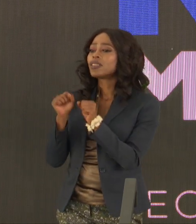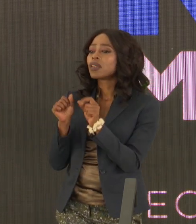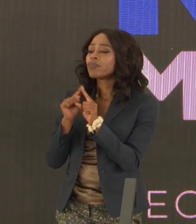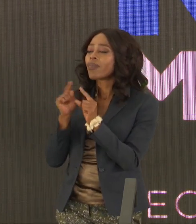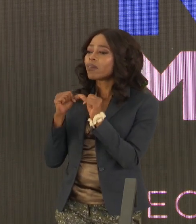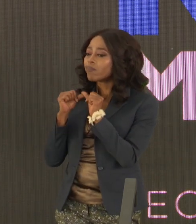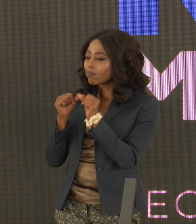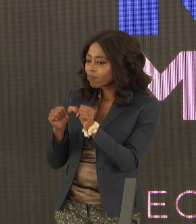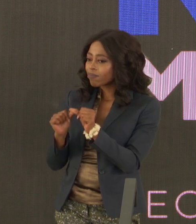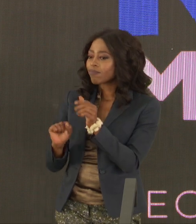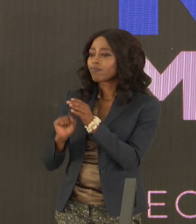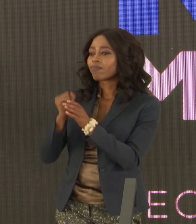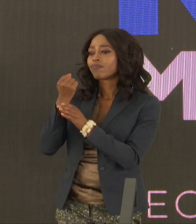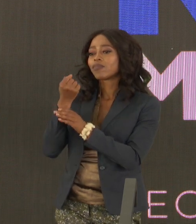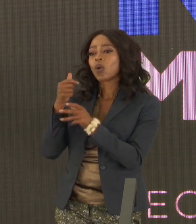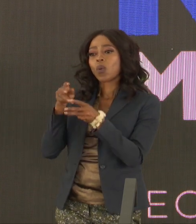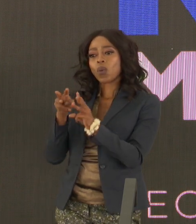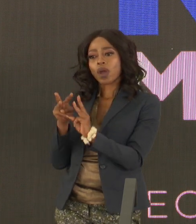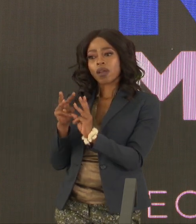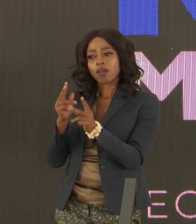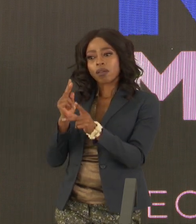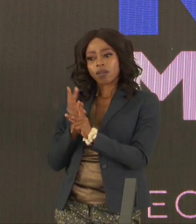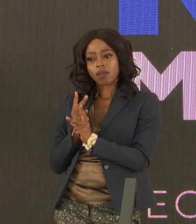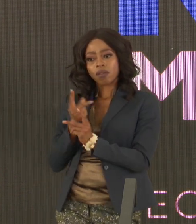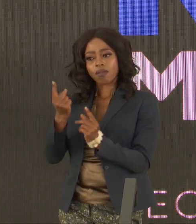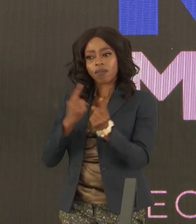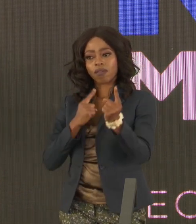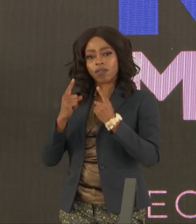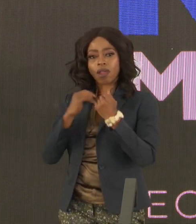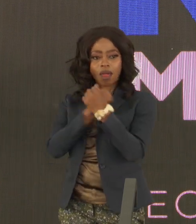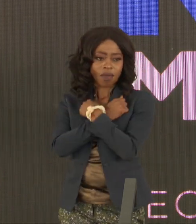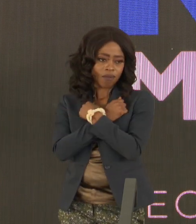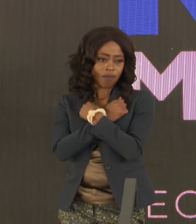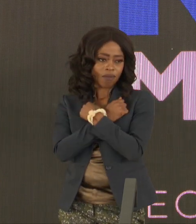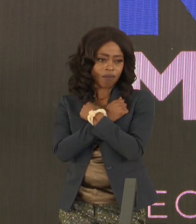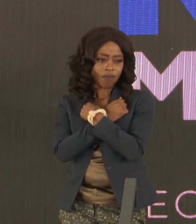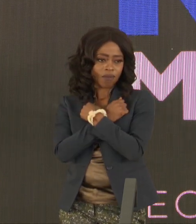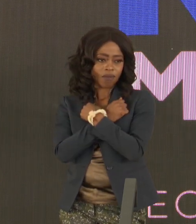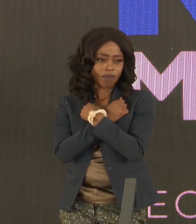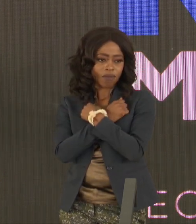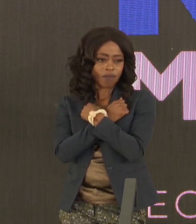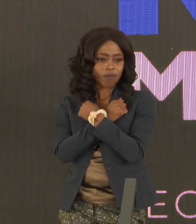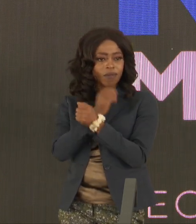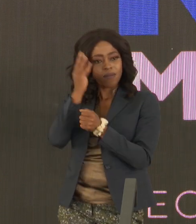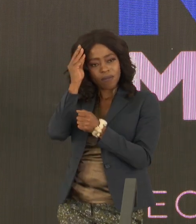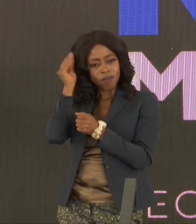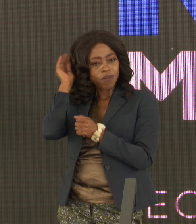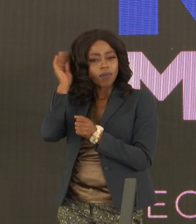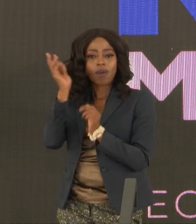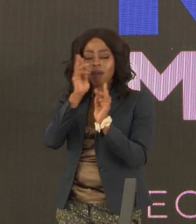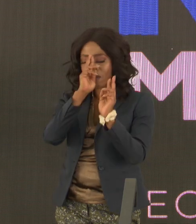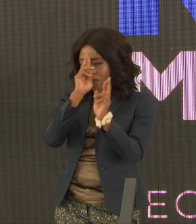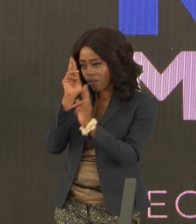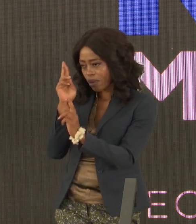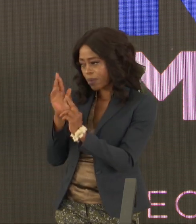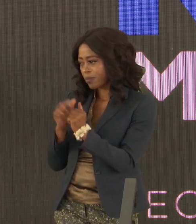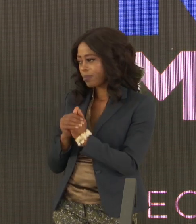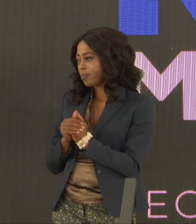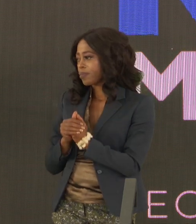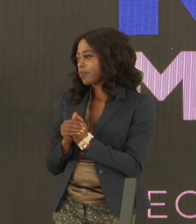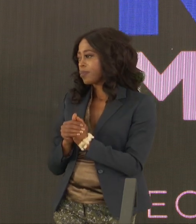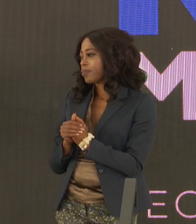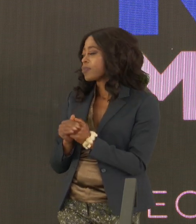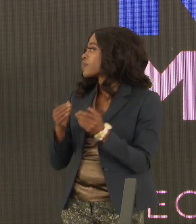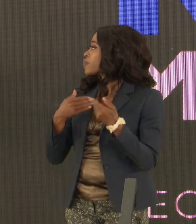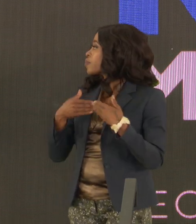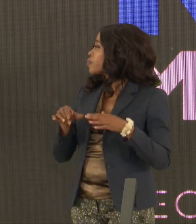the Rise Mzansi tradition of treating one another with love, consideration, and respect. Let us open